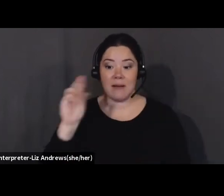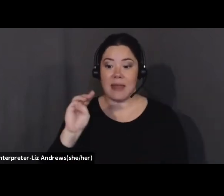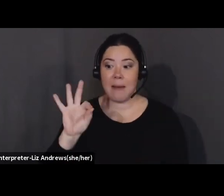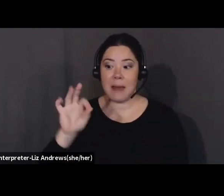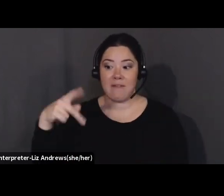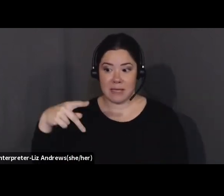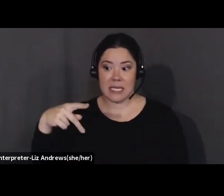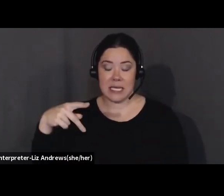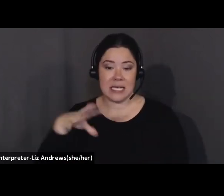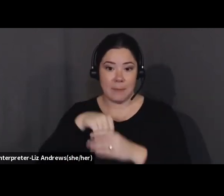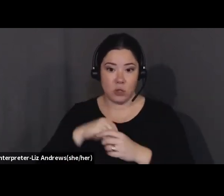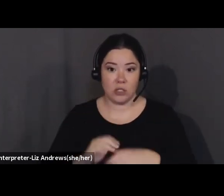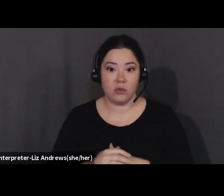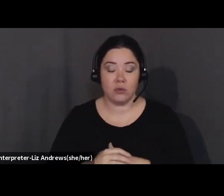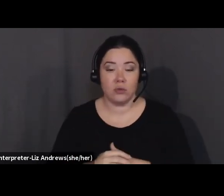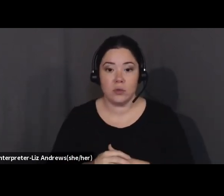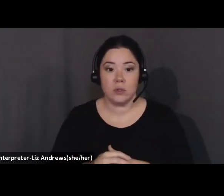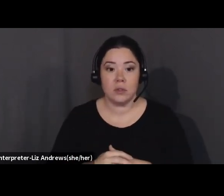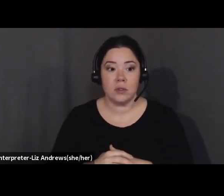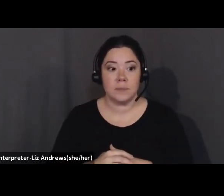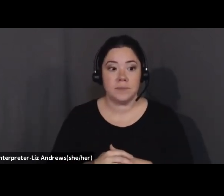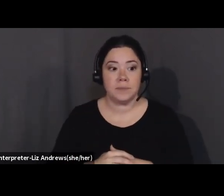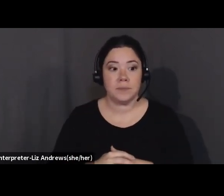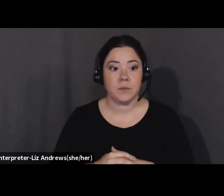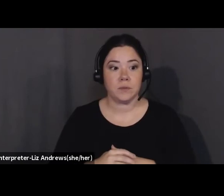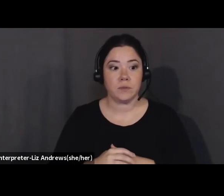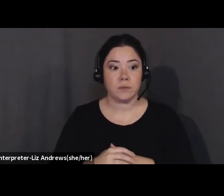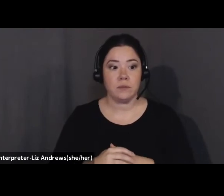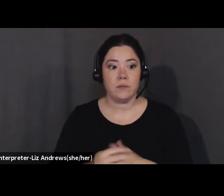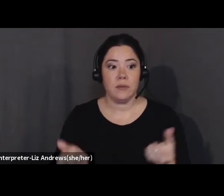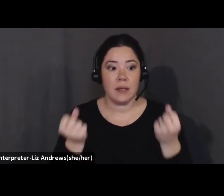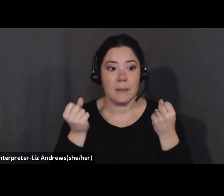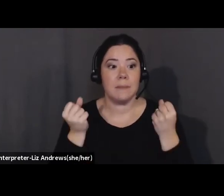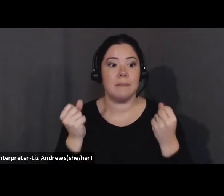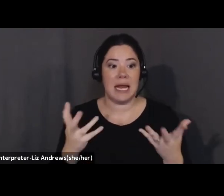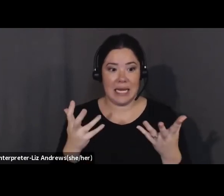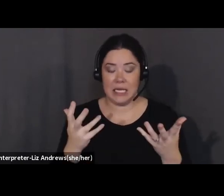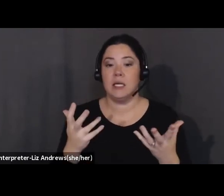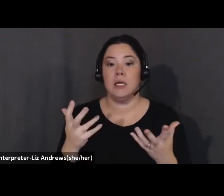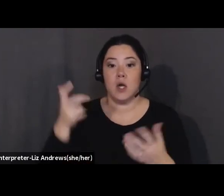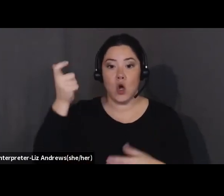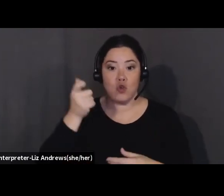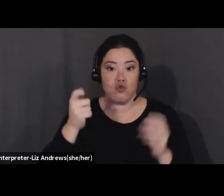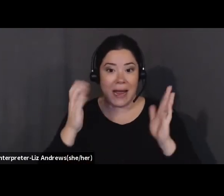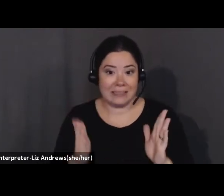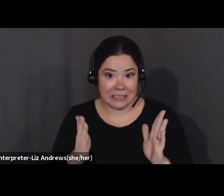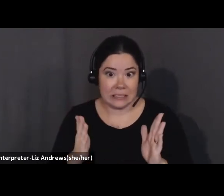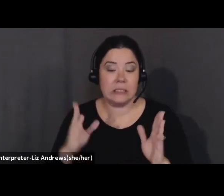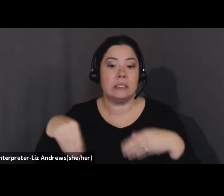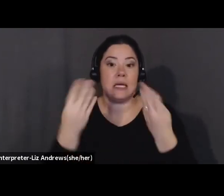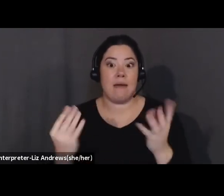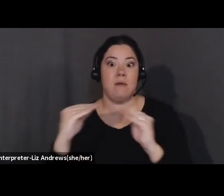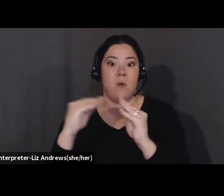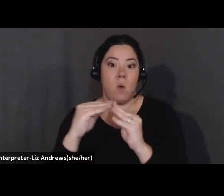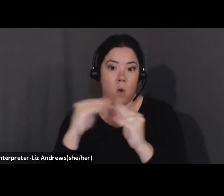demonstration. Many Money Follows the Person grantees extended their interagency collaborations